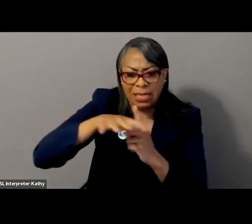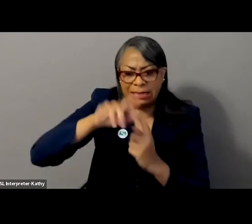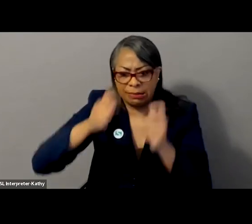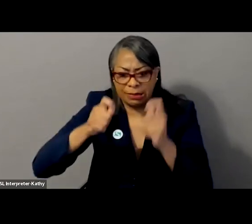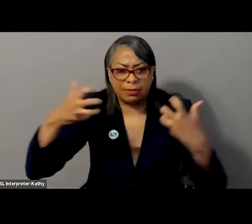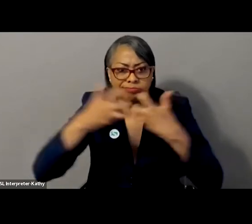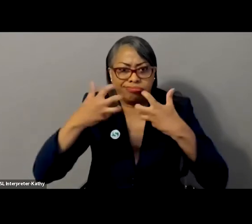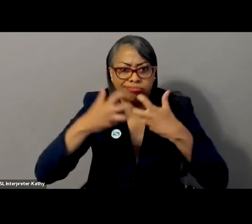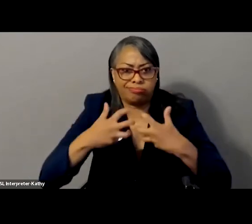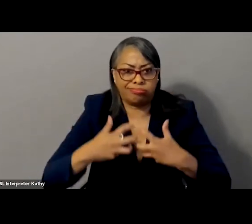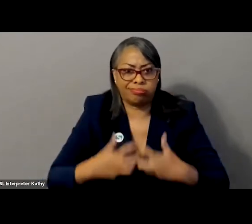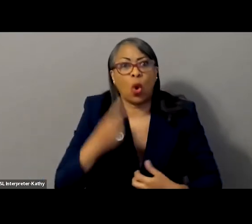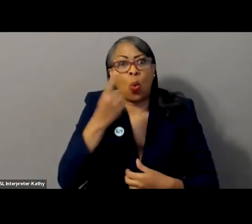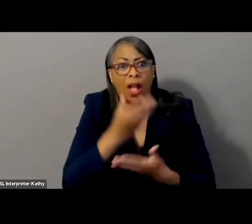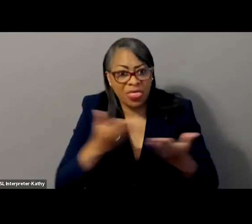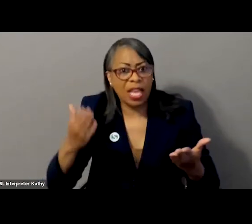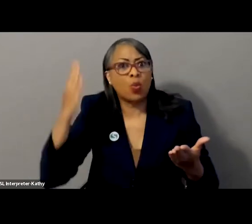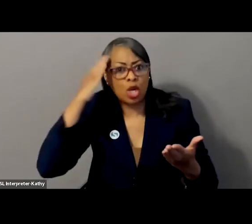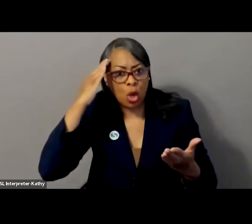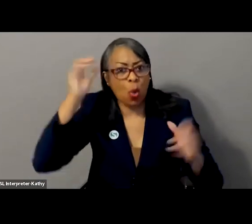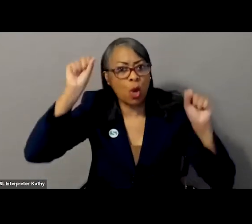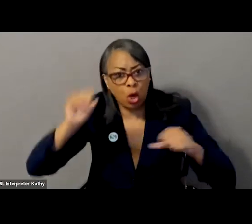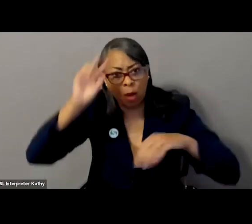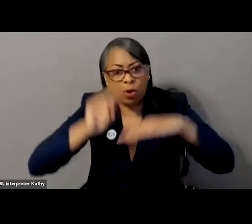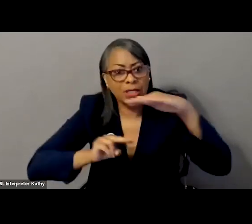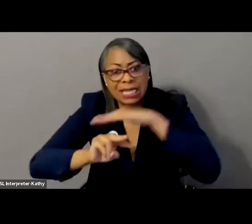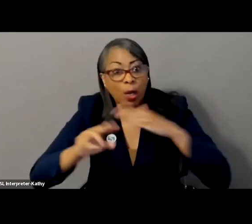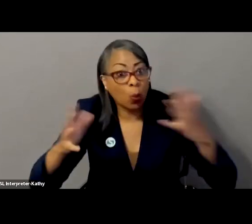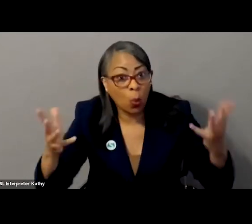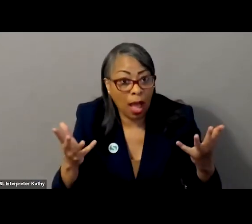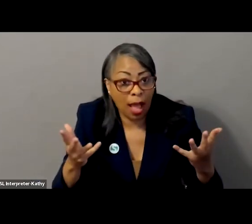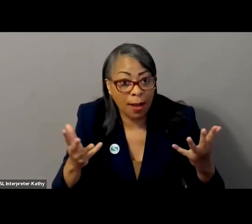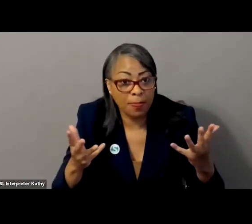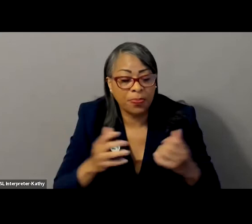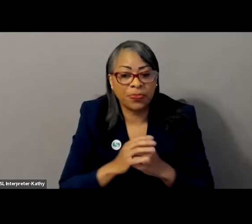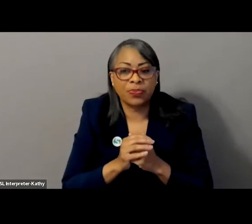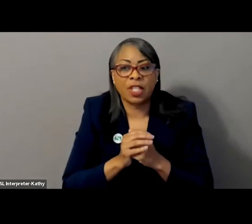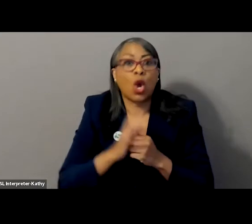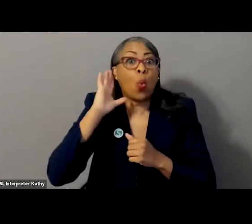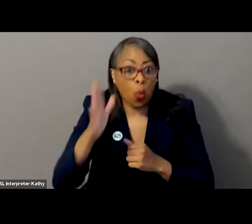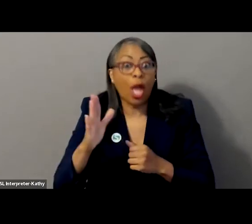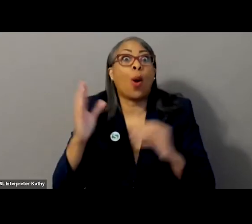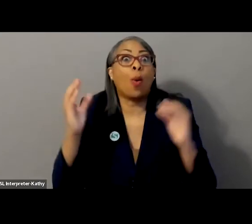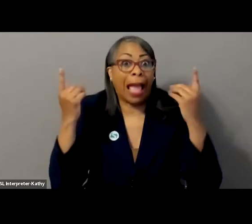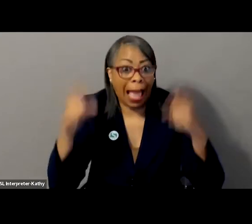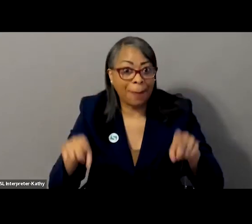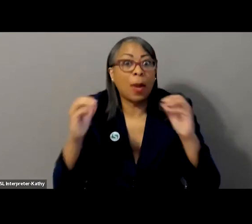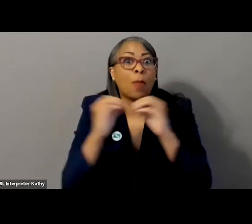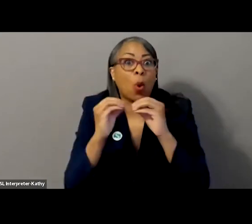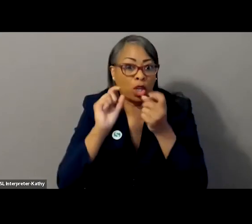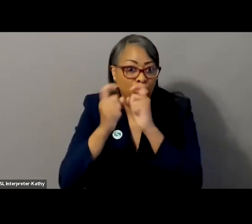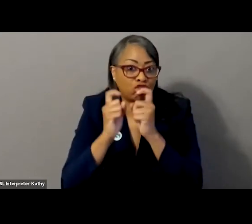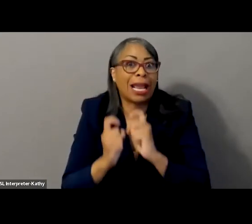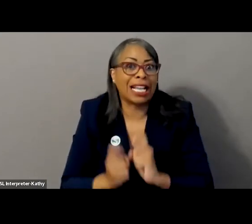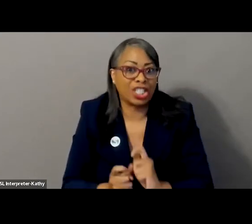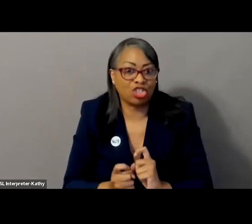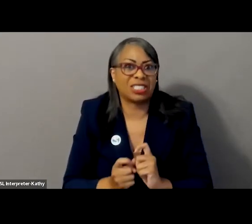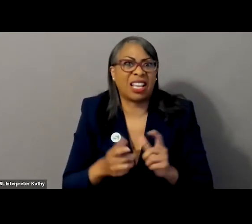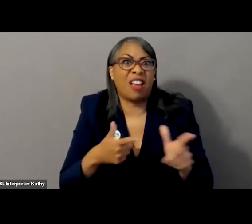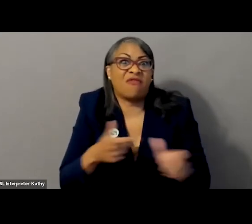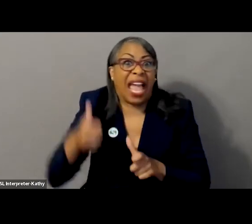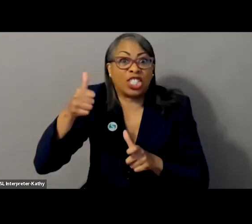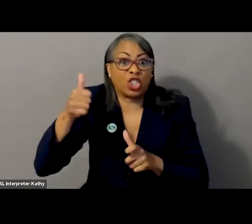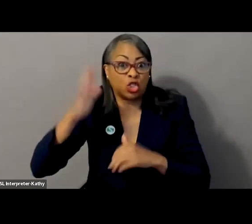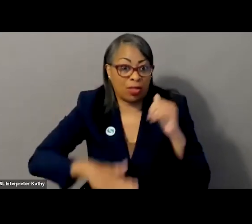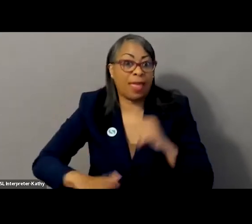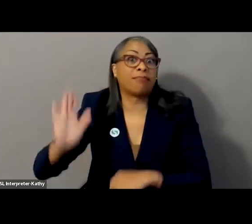about, one thing we knew we could predict, was that there were going to be more changes, and perhaps changes happening faster than they